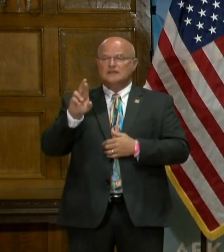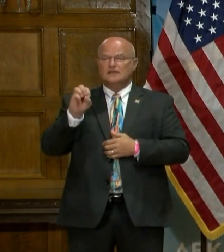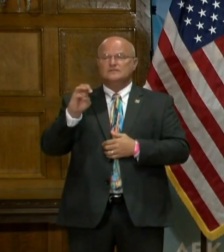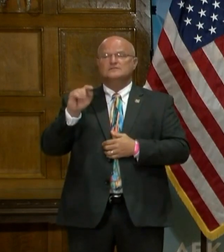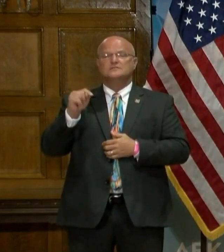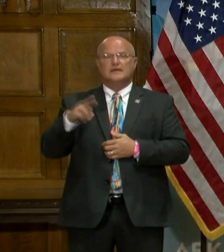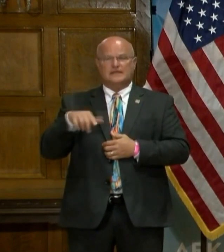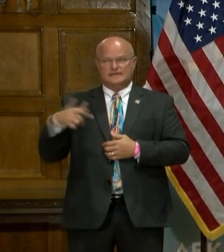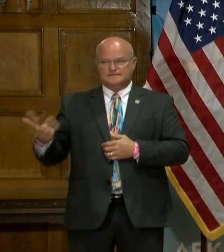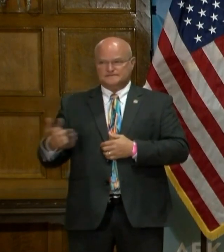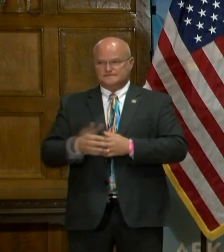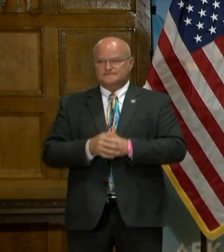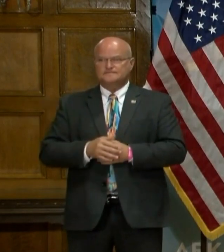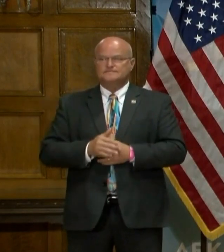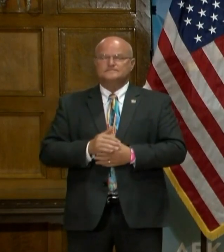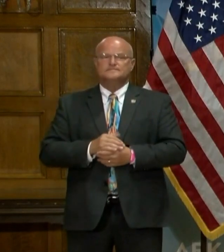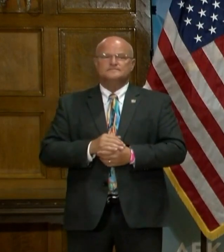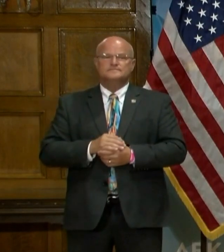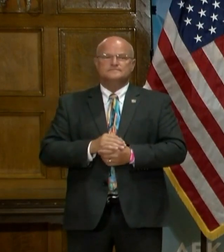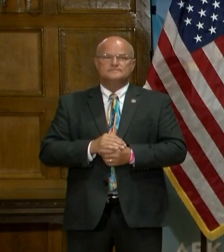Smith.